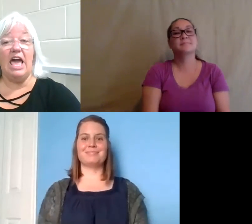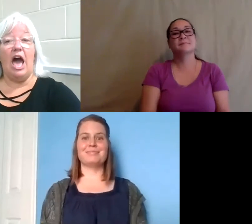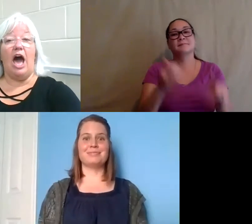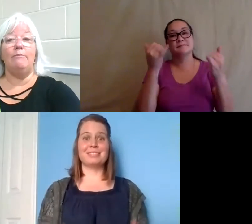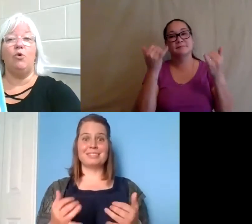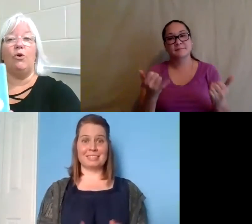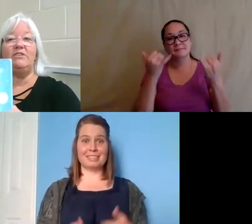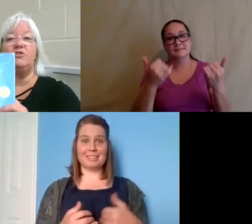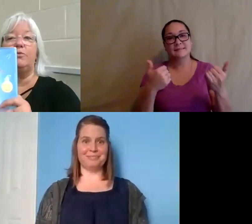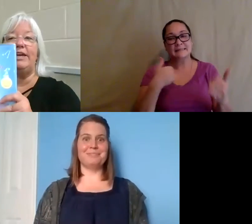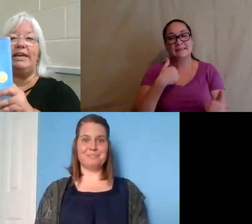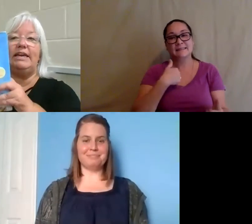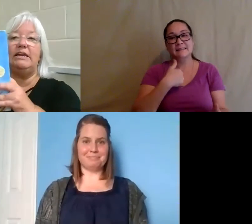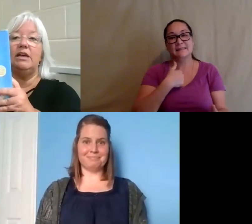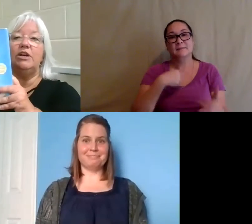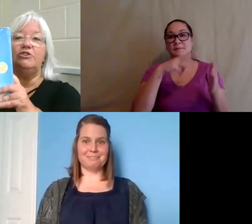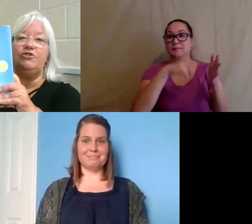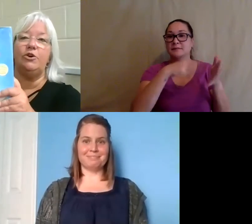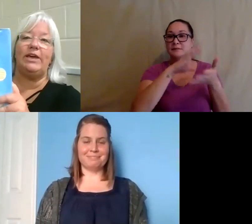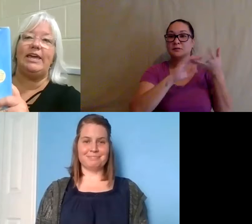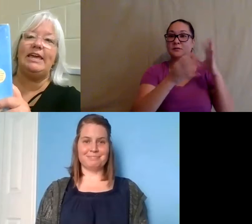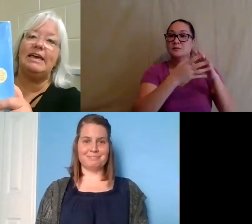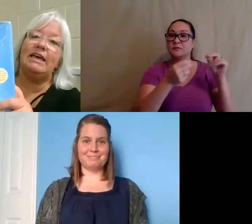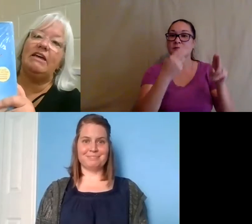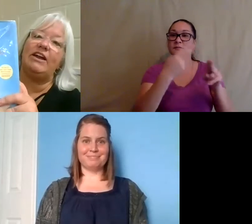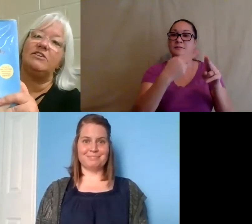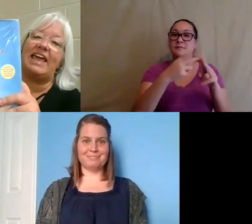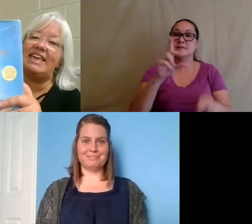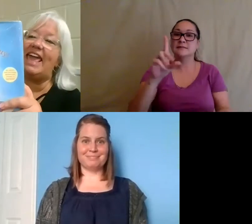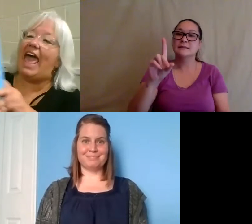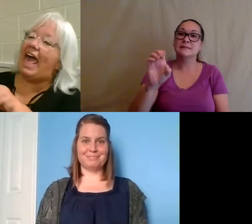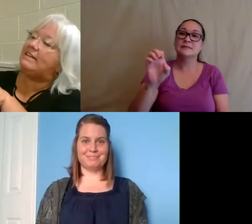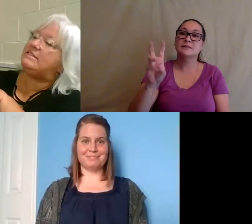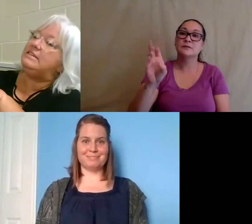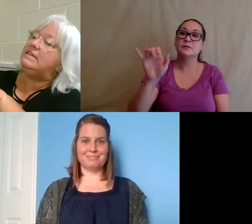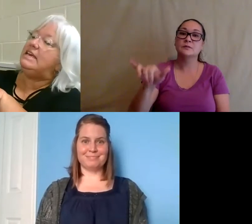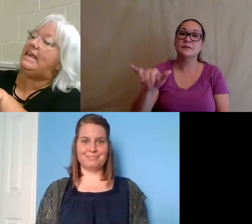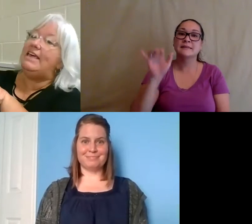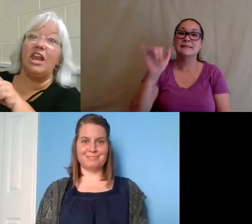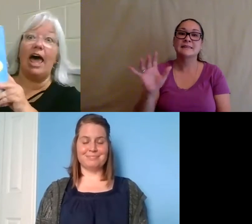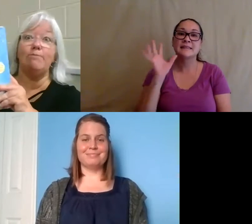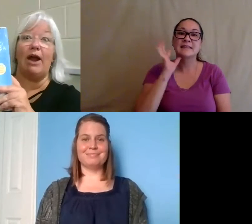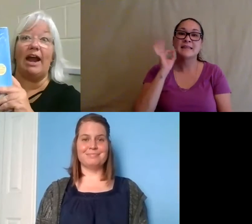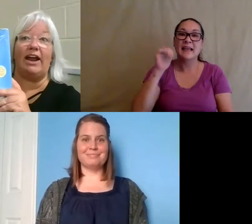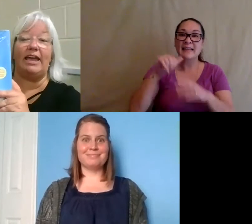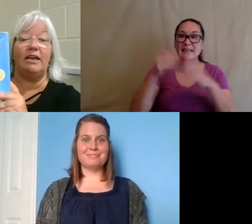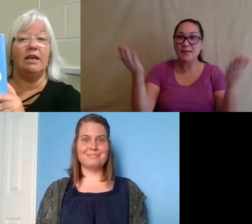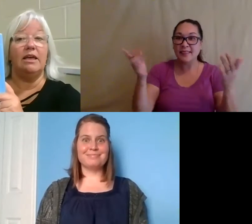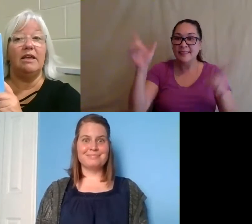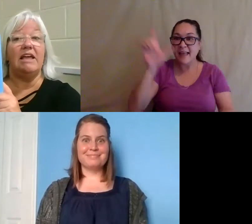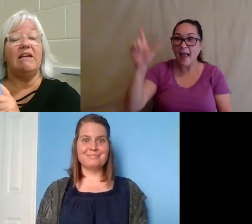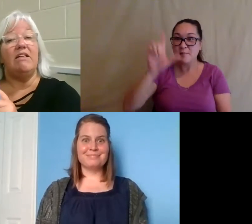Today, I'm going to read Dewey, There's a Cat in the